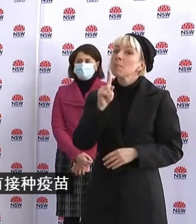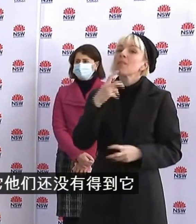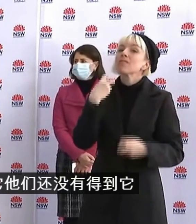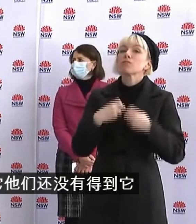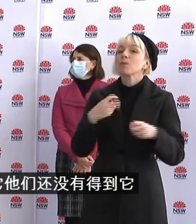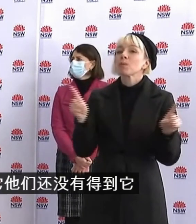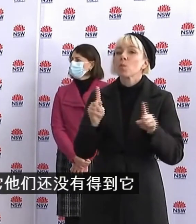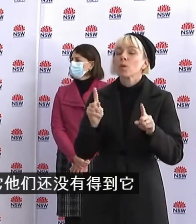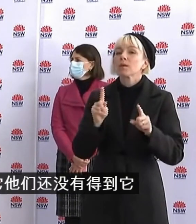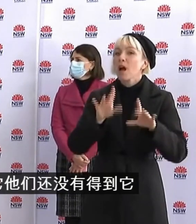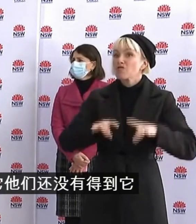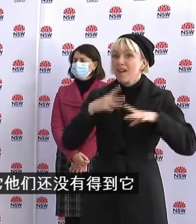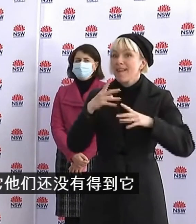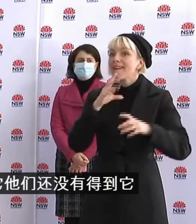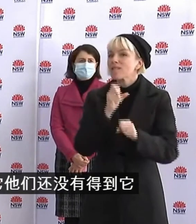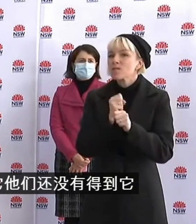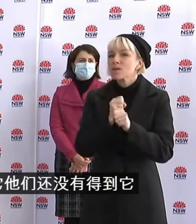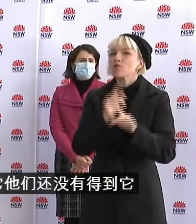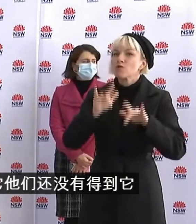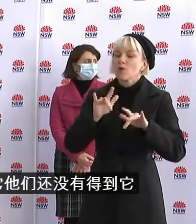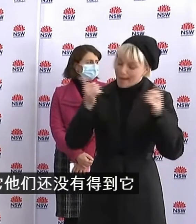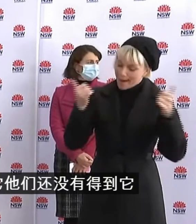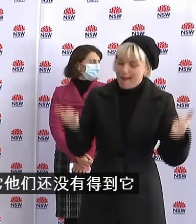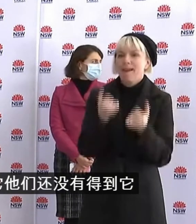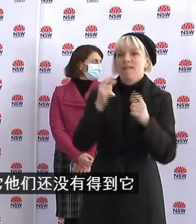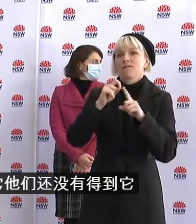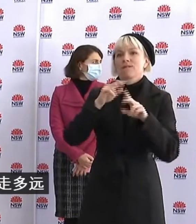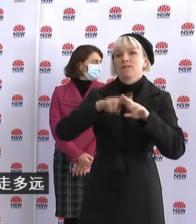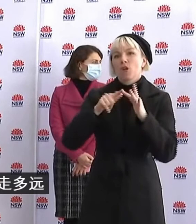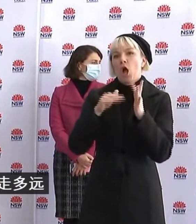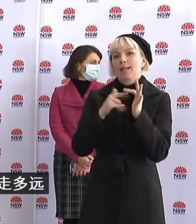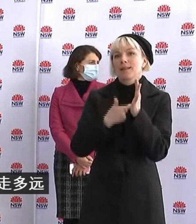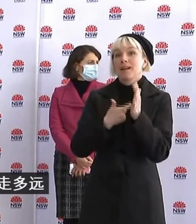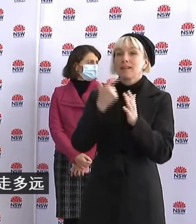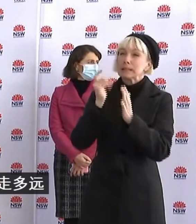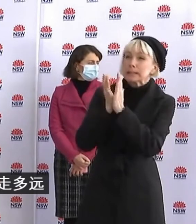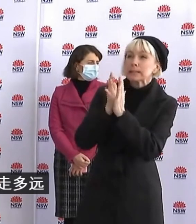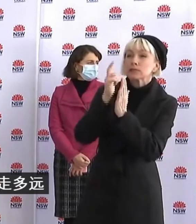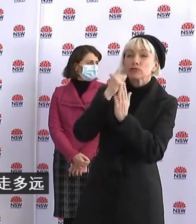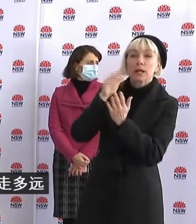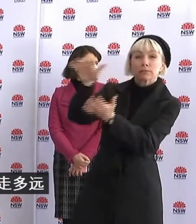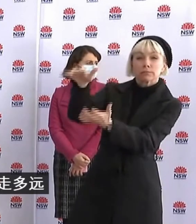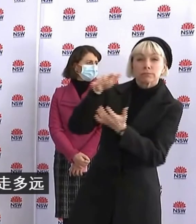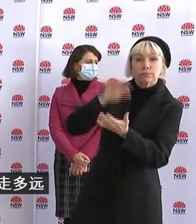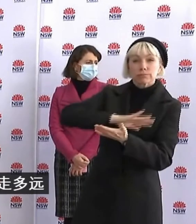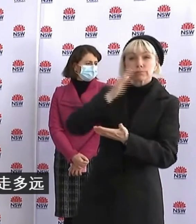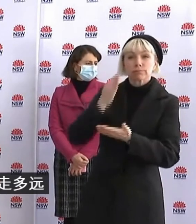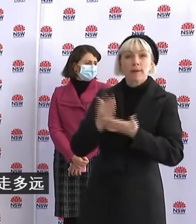that they know that everybody needs. They tried to get it, they haven't got it. And I guess their dilemma has